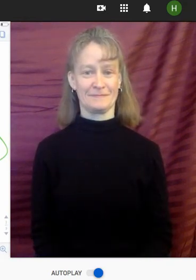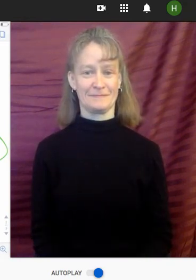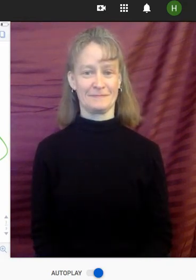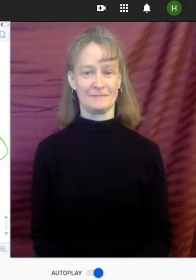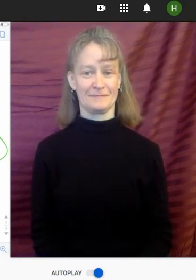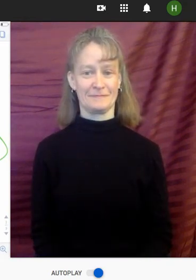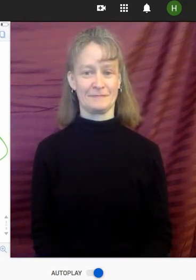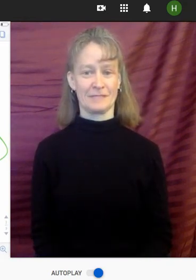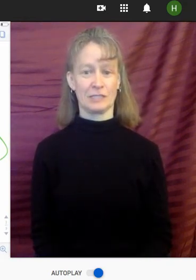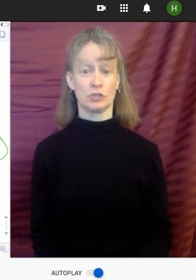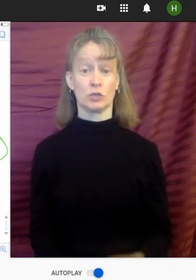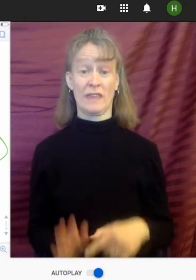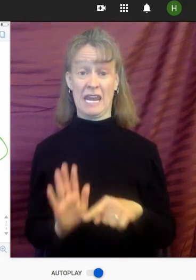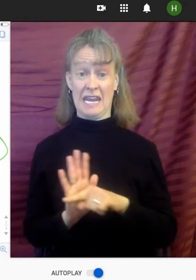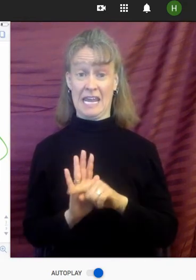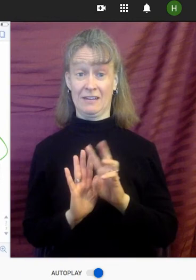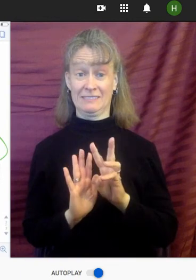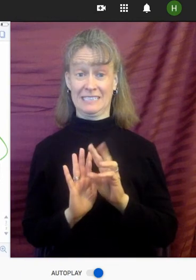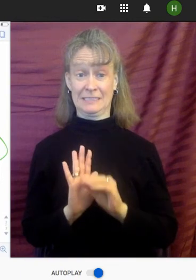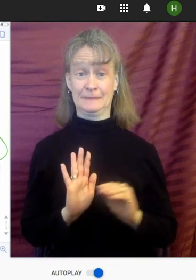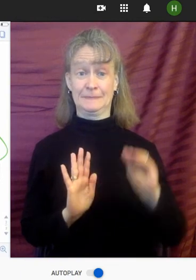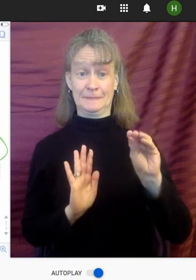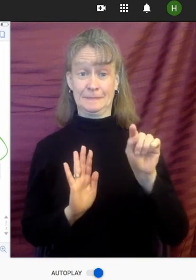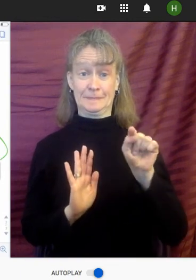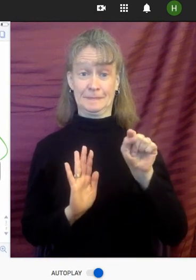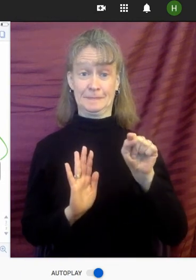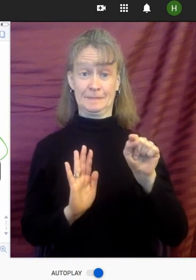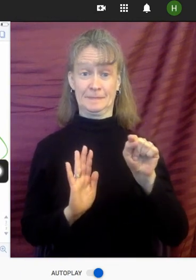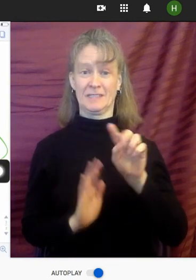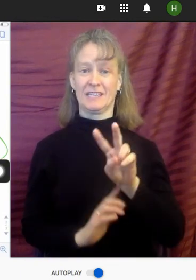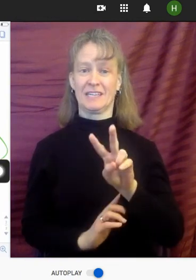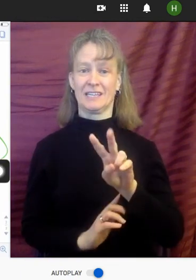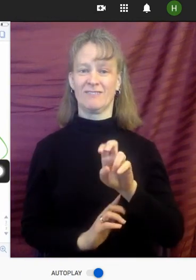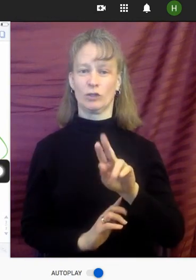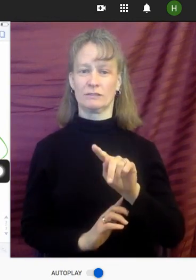So negative 6 goes into our vertex.